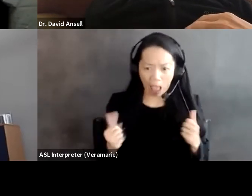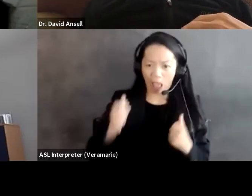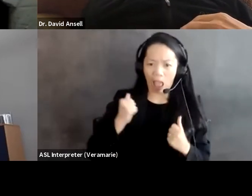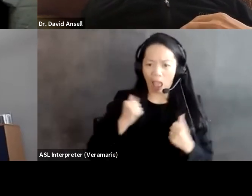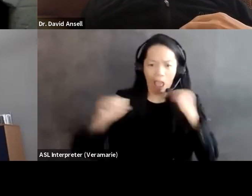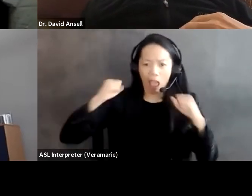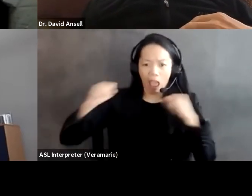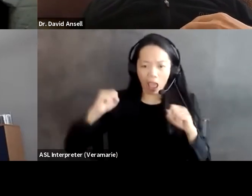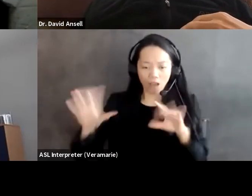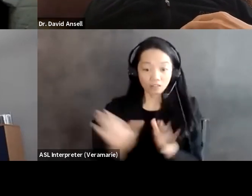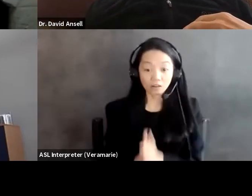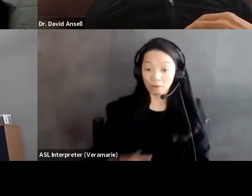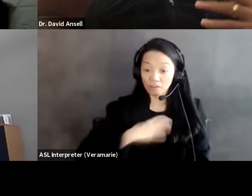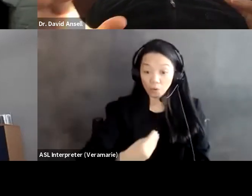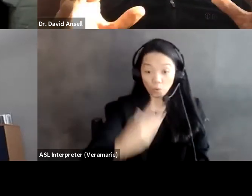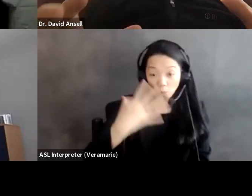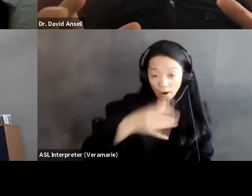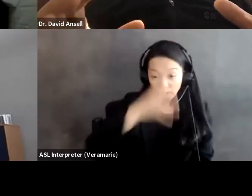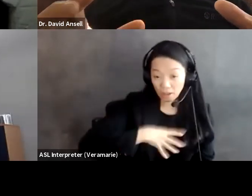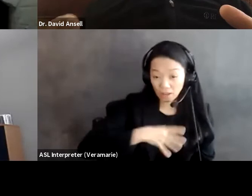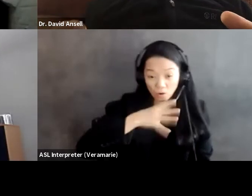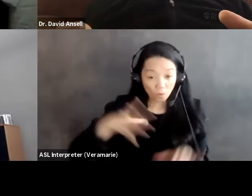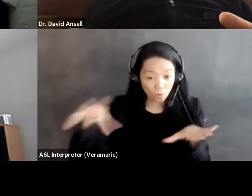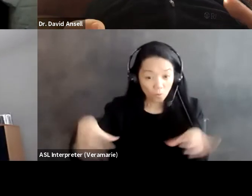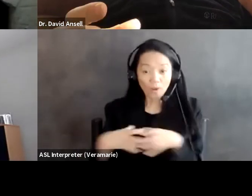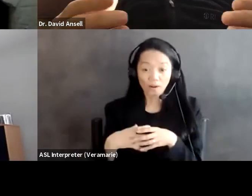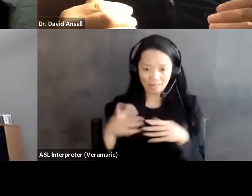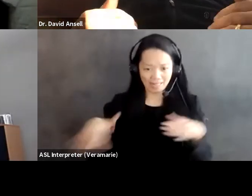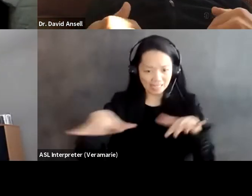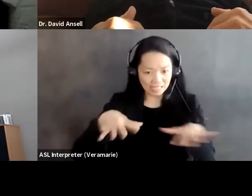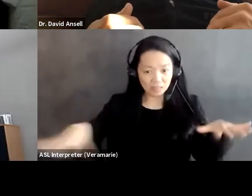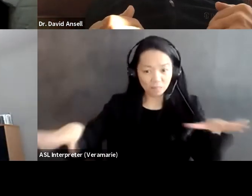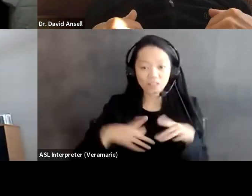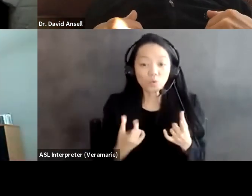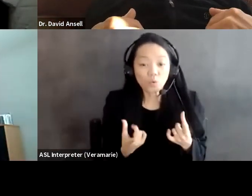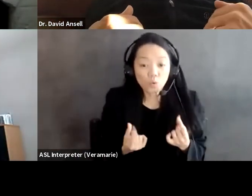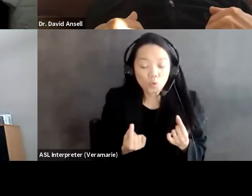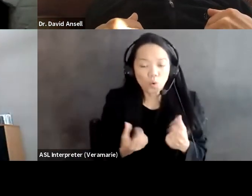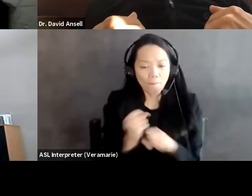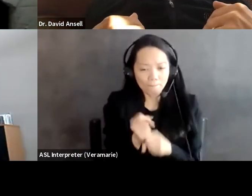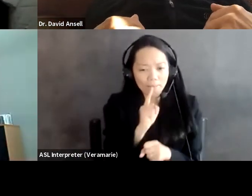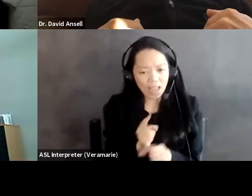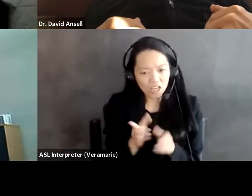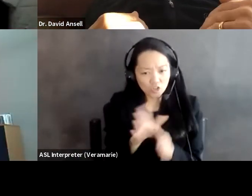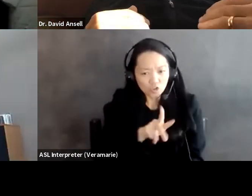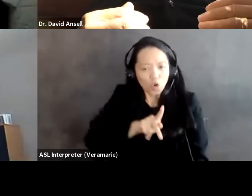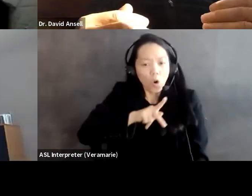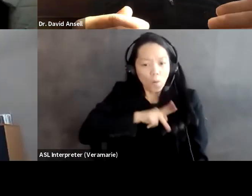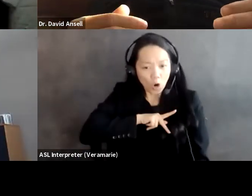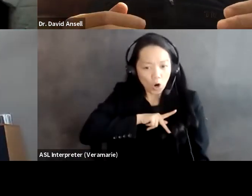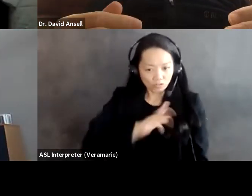white people and white men, but everyone, you know, who's in this space, we have to make the personal